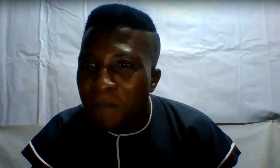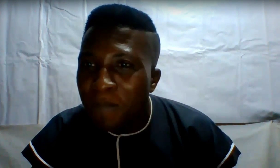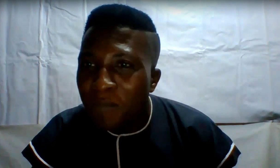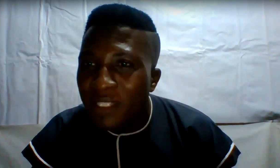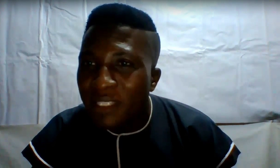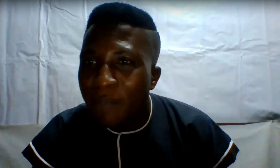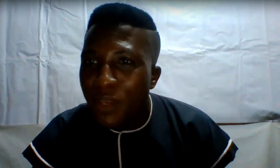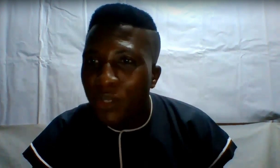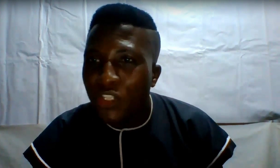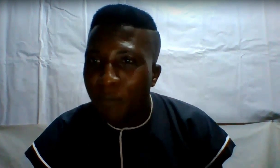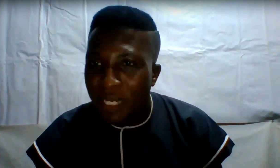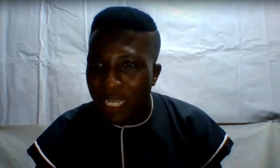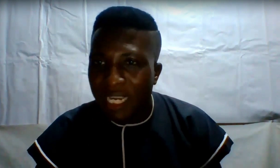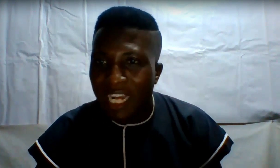Dominic.